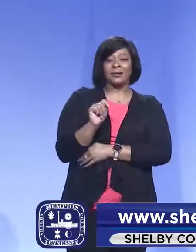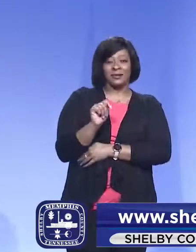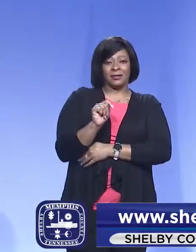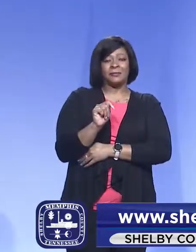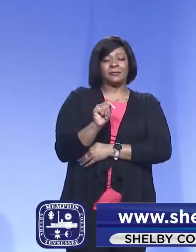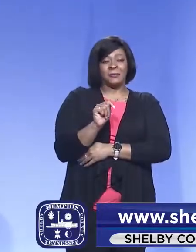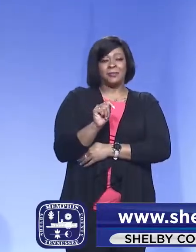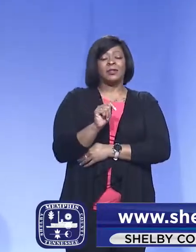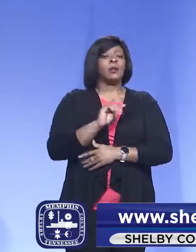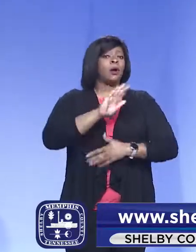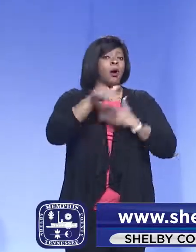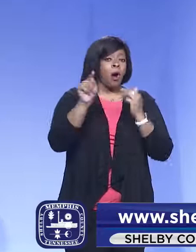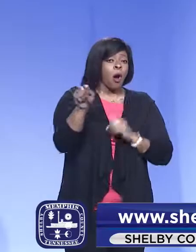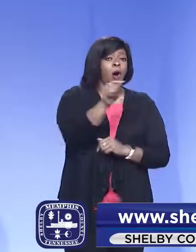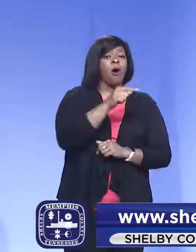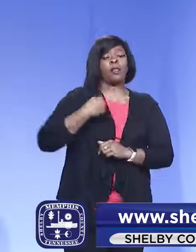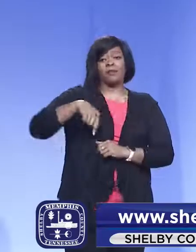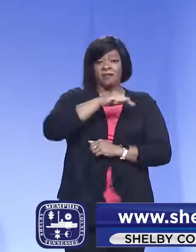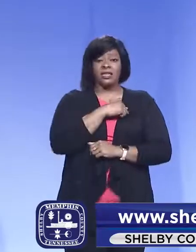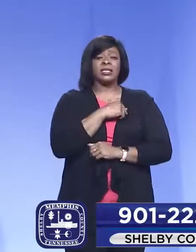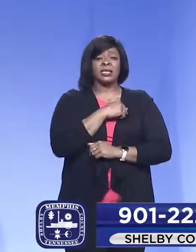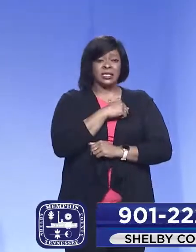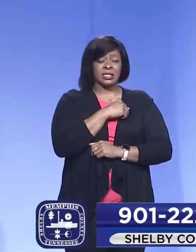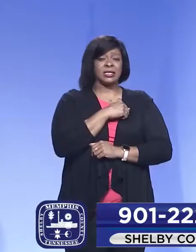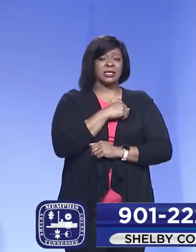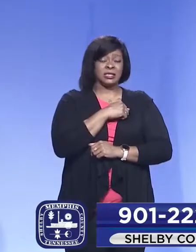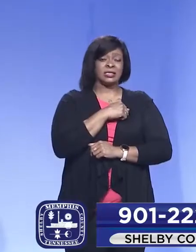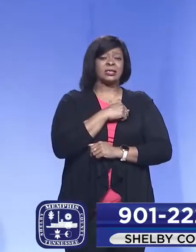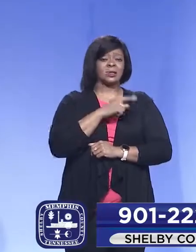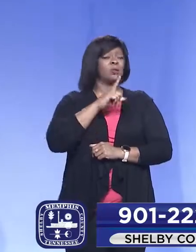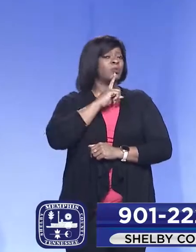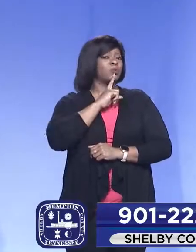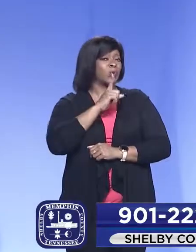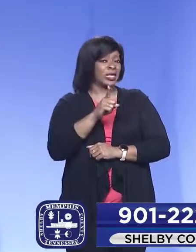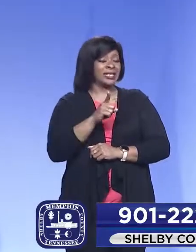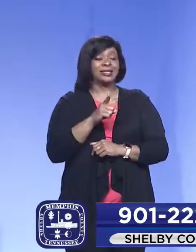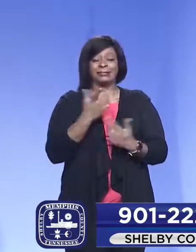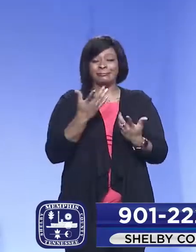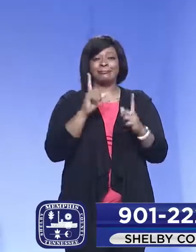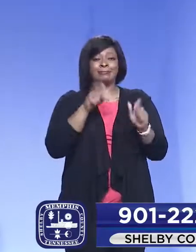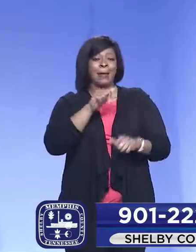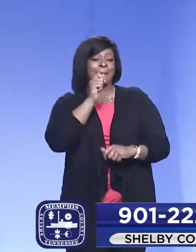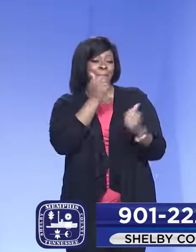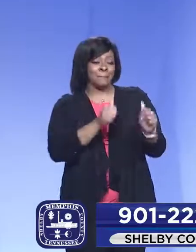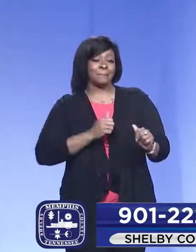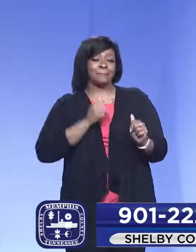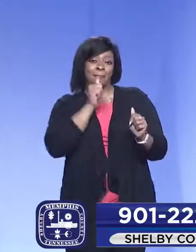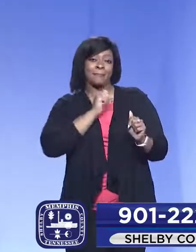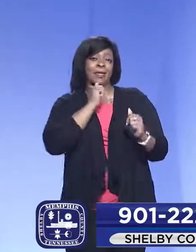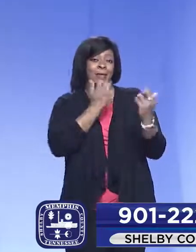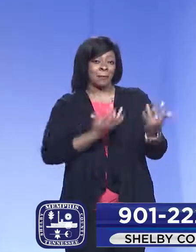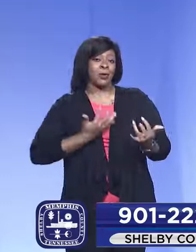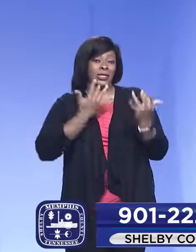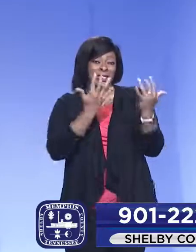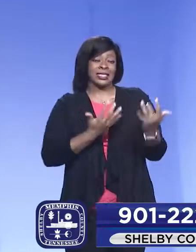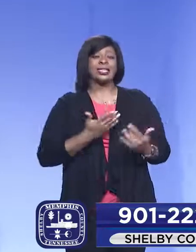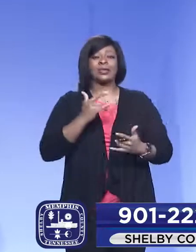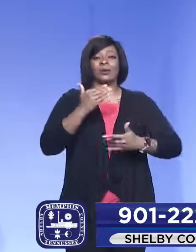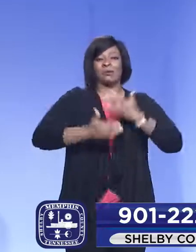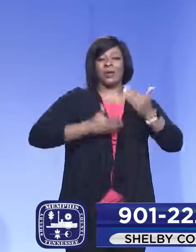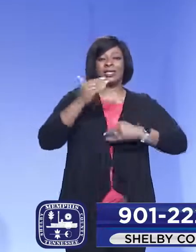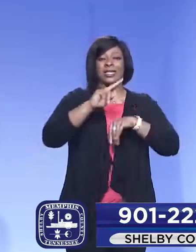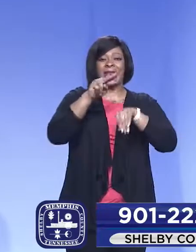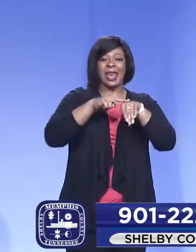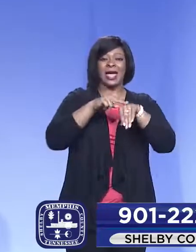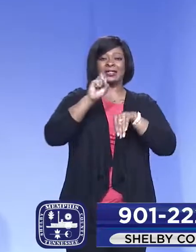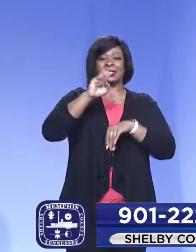so all of us are really at the mercy during this process of the national supply